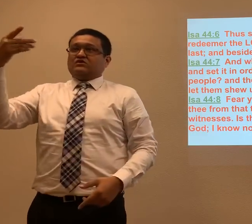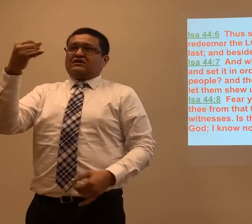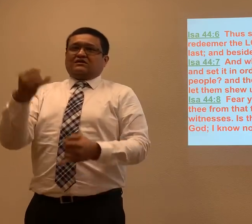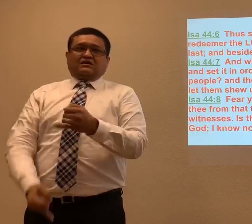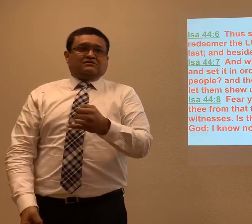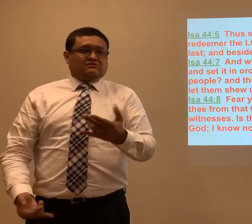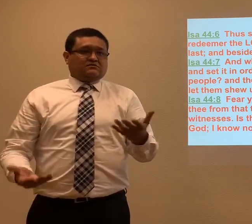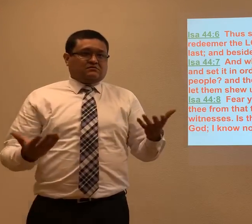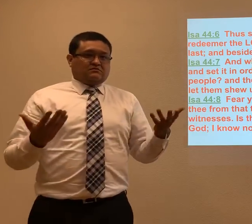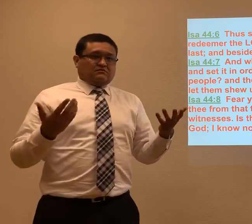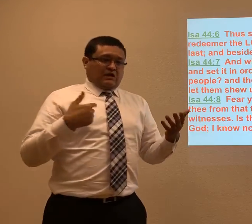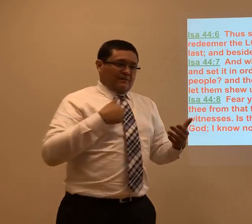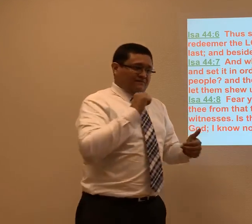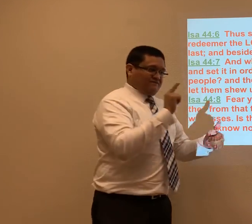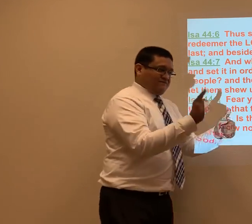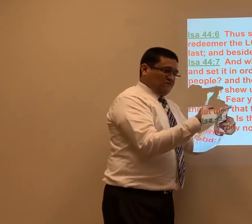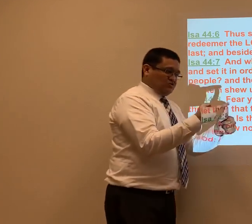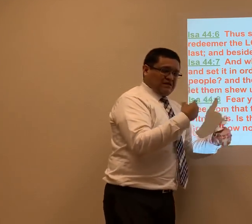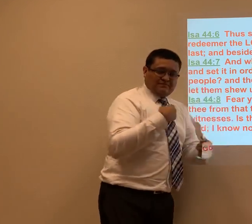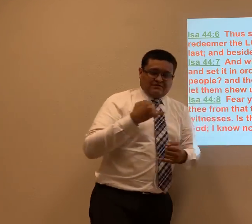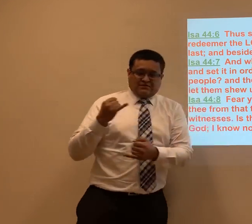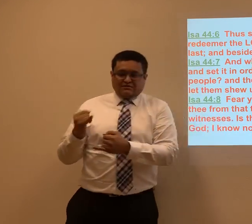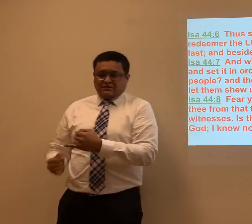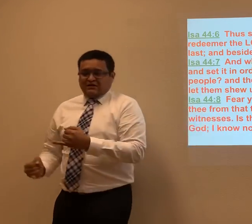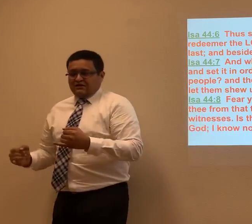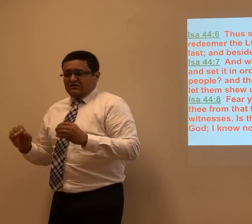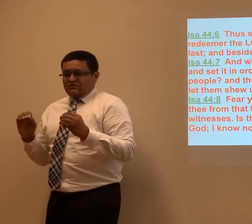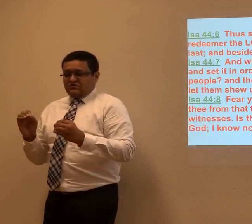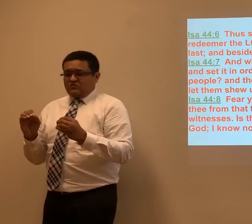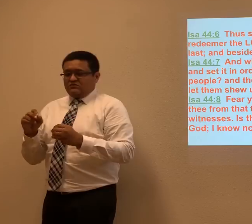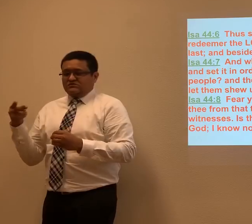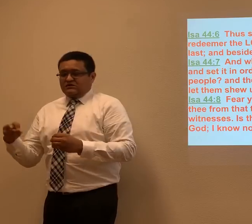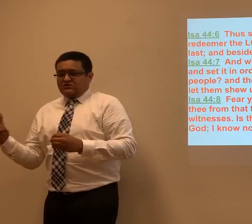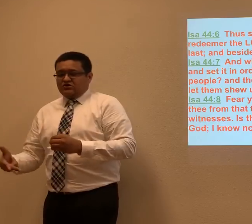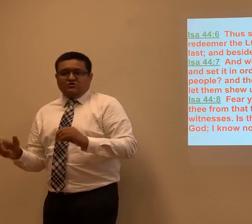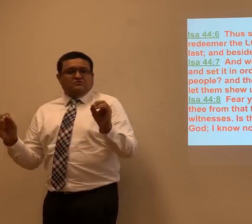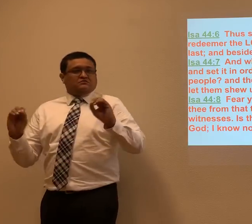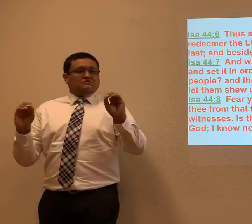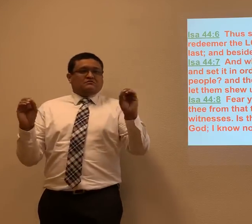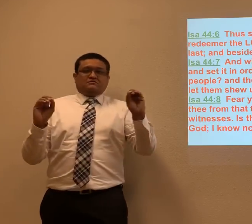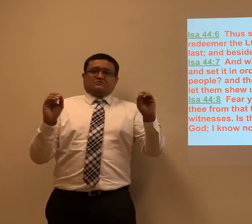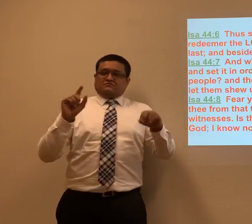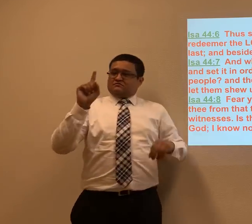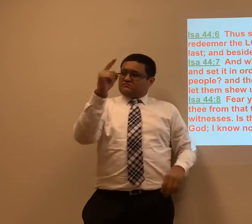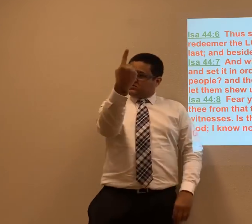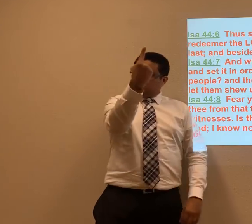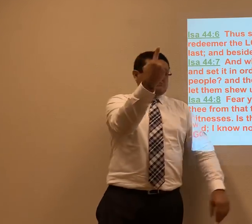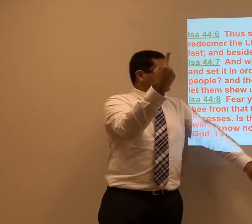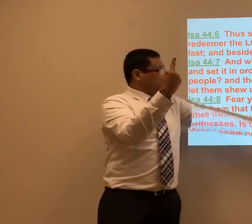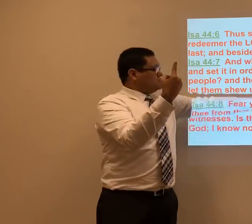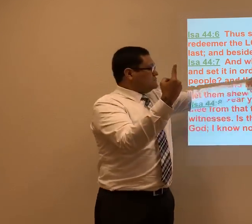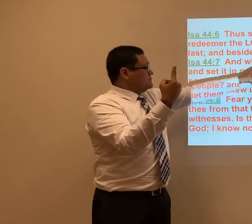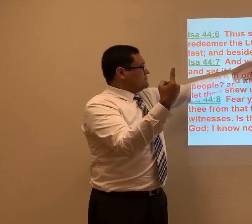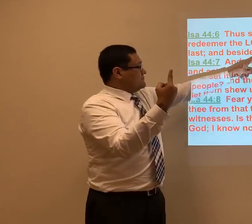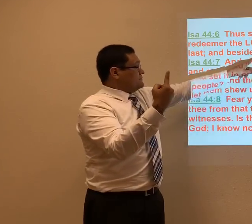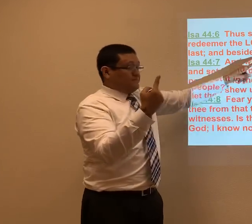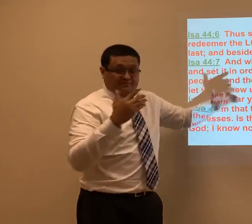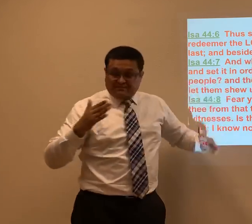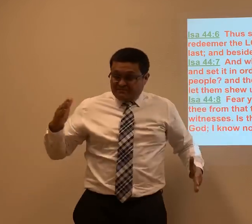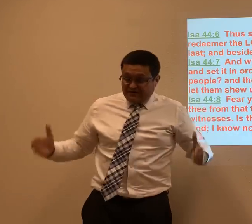So you like, if there's somebody that was first, and there's somebody that's going to be the last. But he said, there is no first. I am the first, and I am